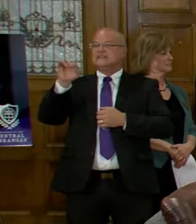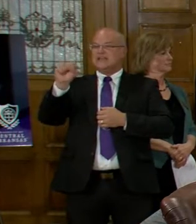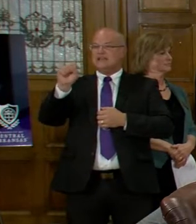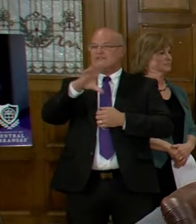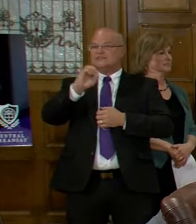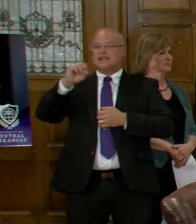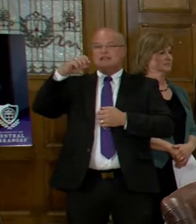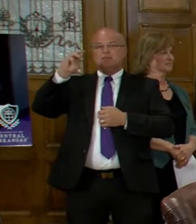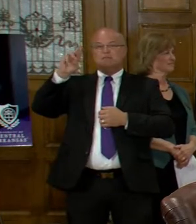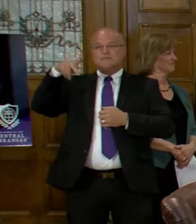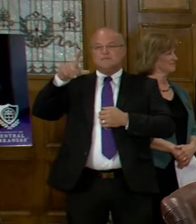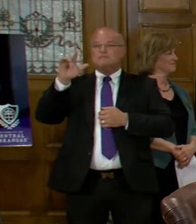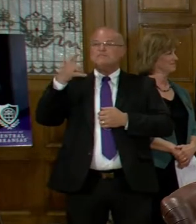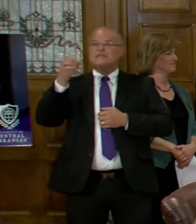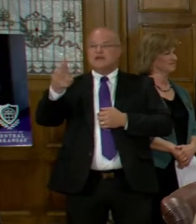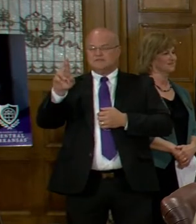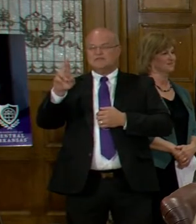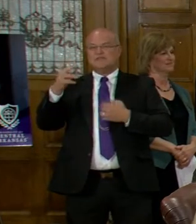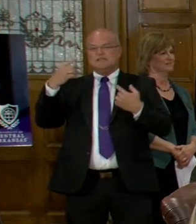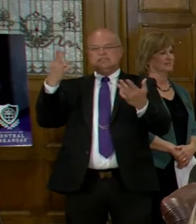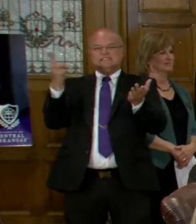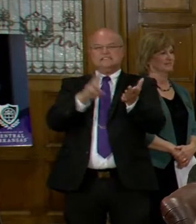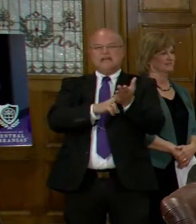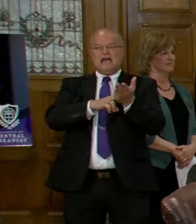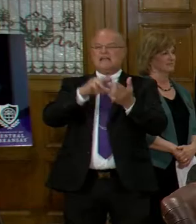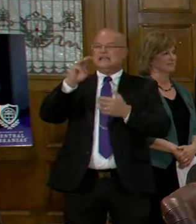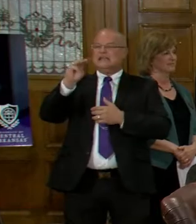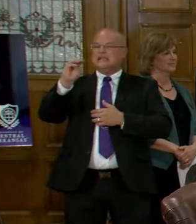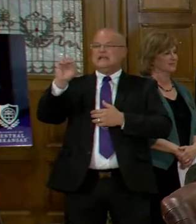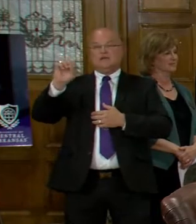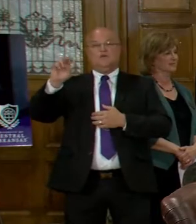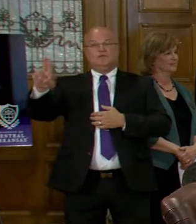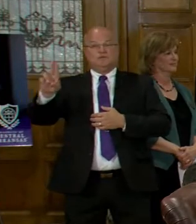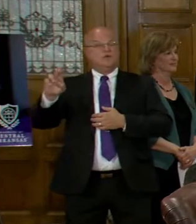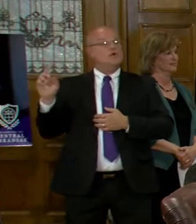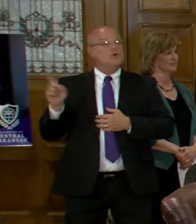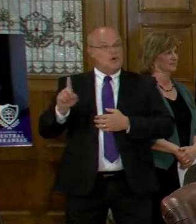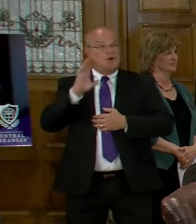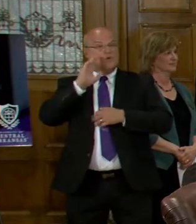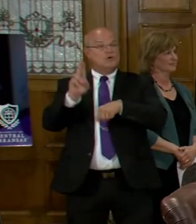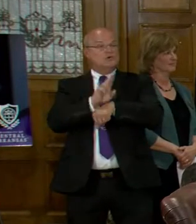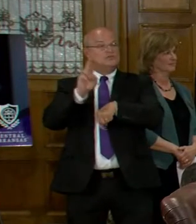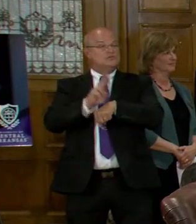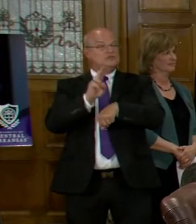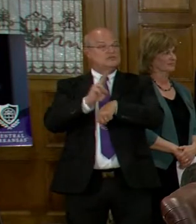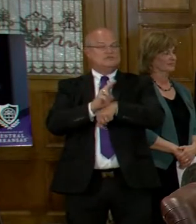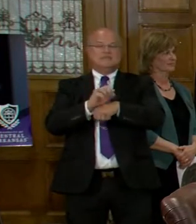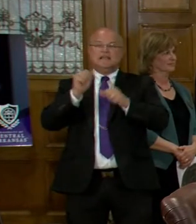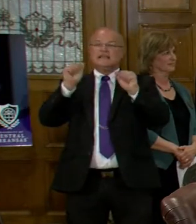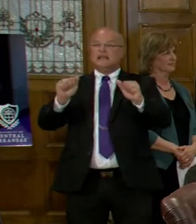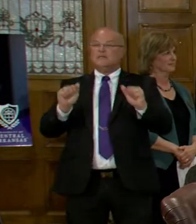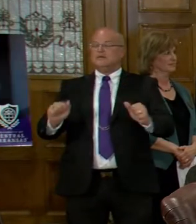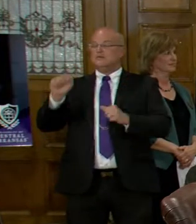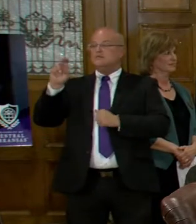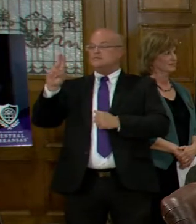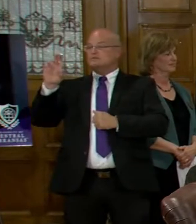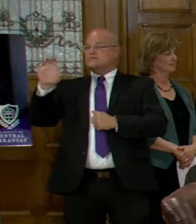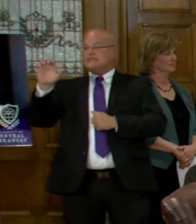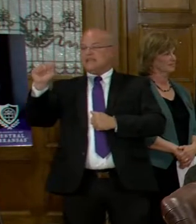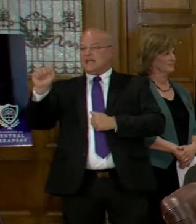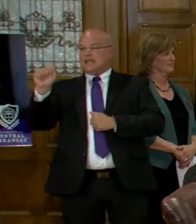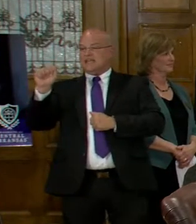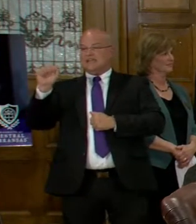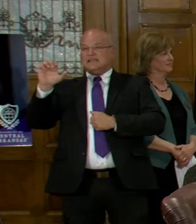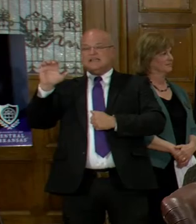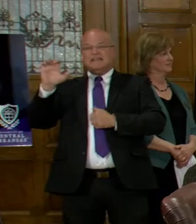Pletcher signed a memorandum of understanding where they're going to utilize the capability at UCA in the